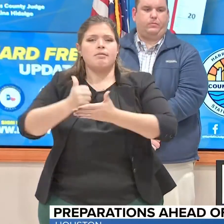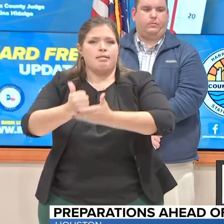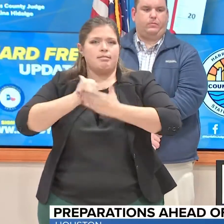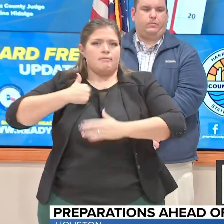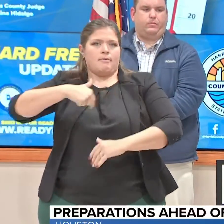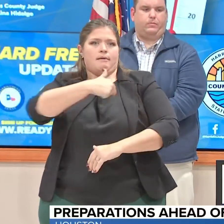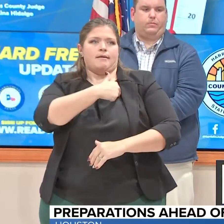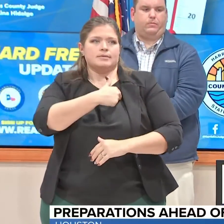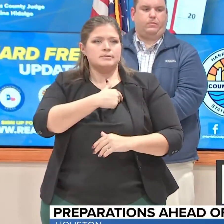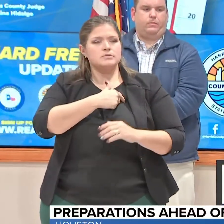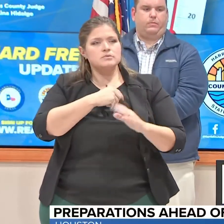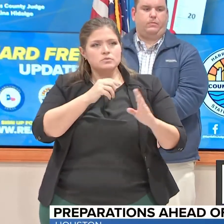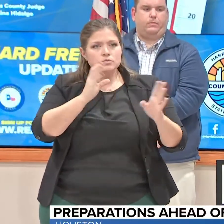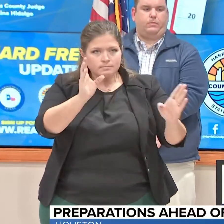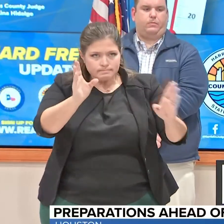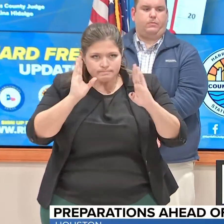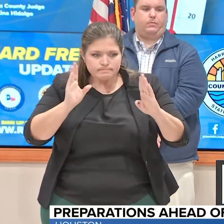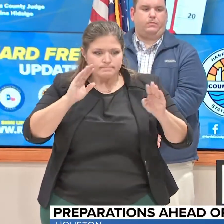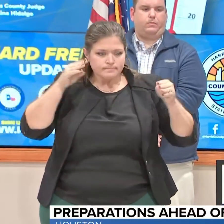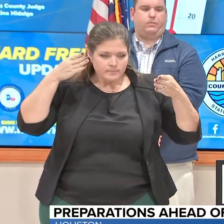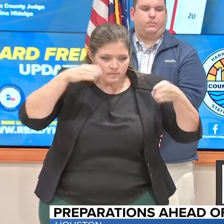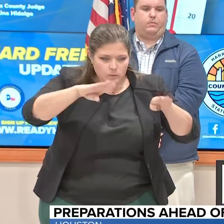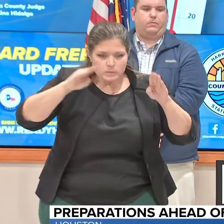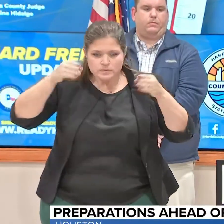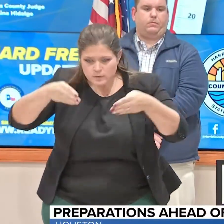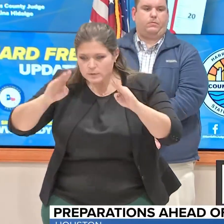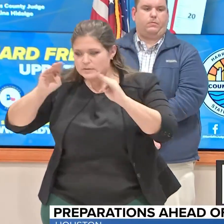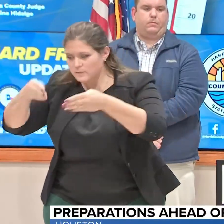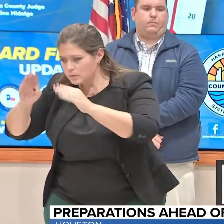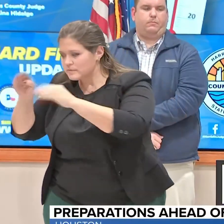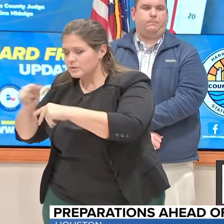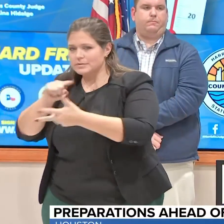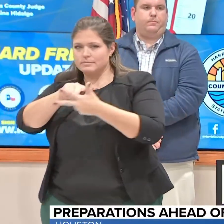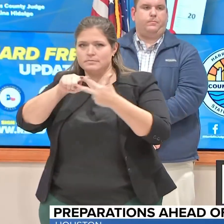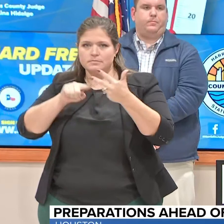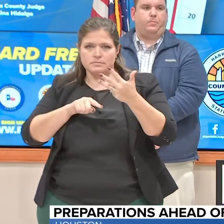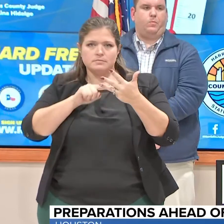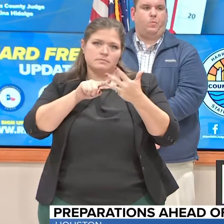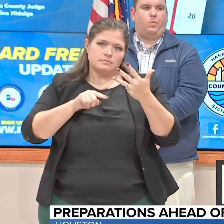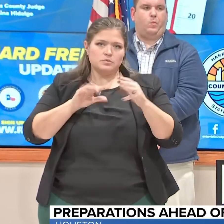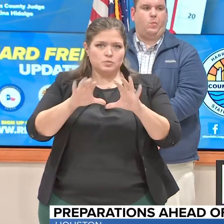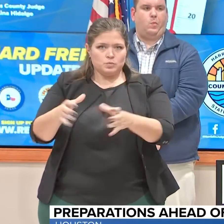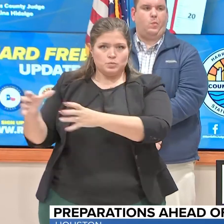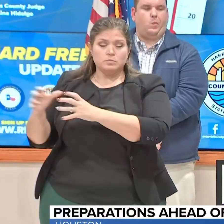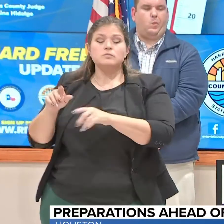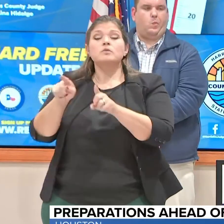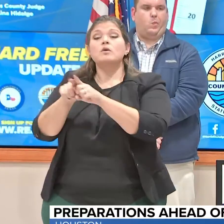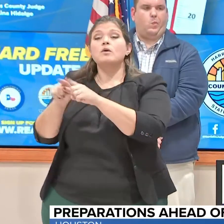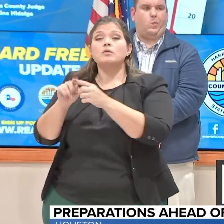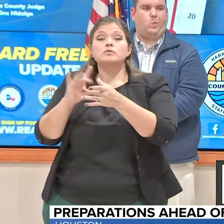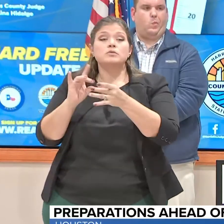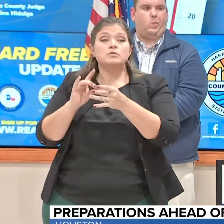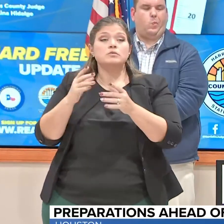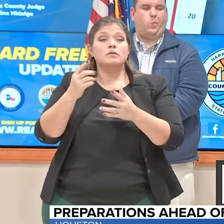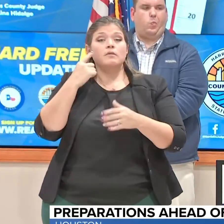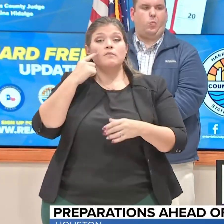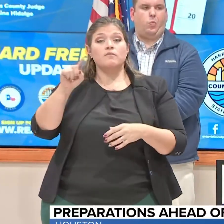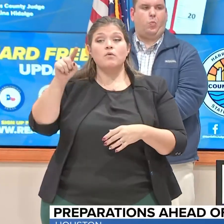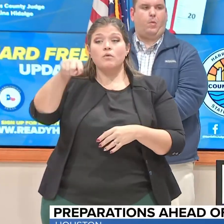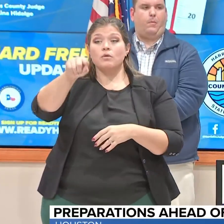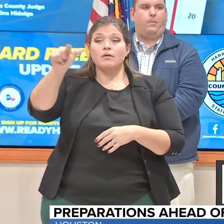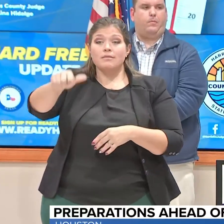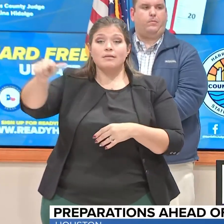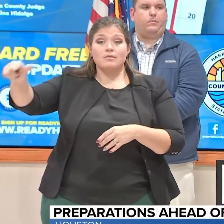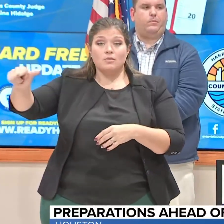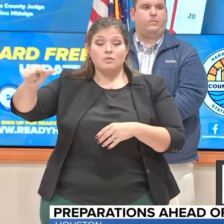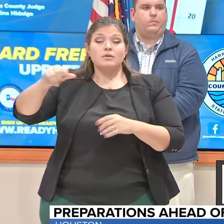sure that we attend to the needs of these groups. And then I do want to say to landlords, when the population